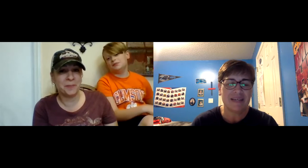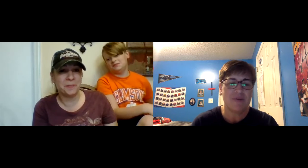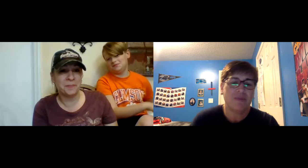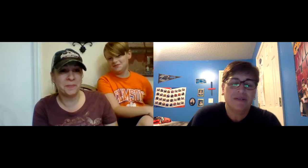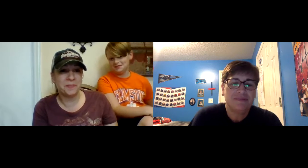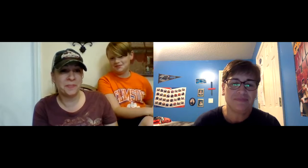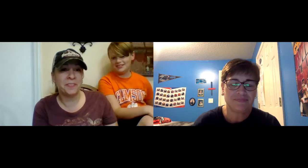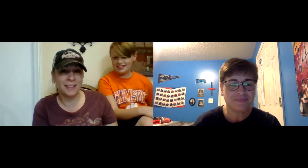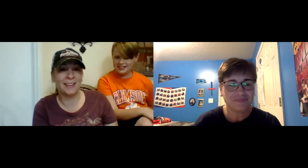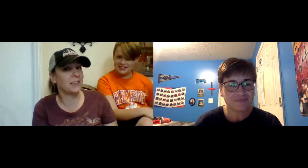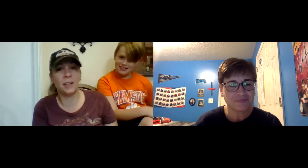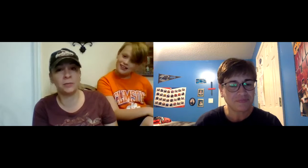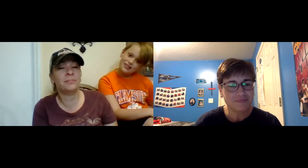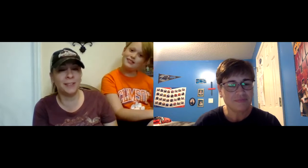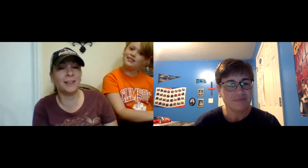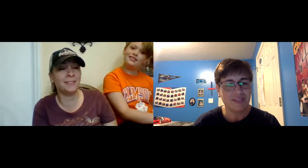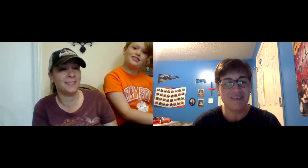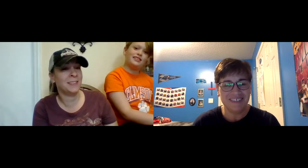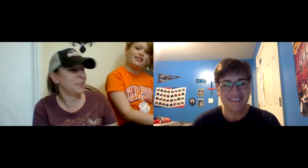bananas anymore, but Yeah, no.